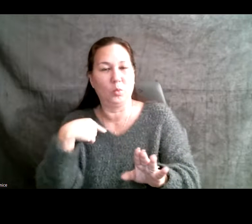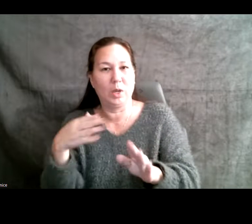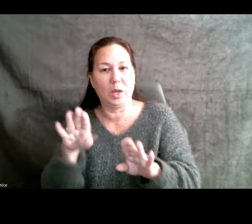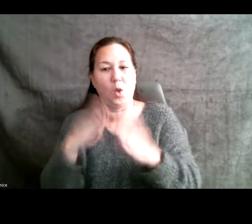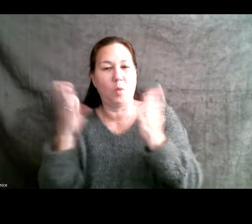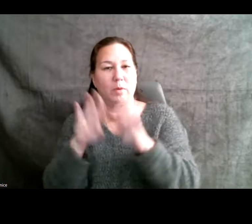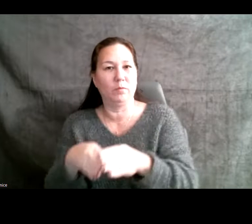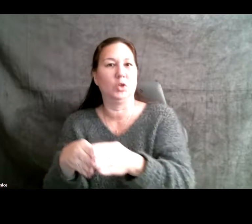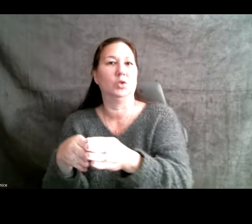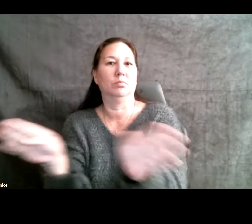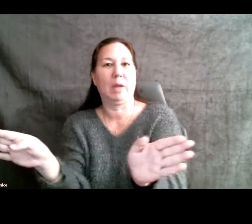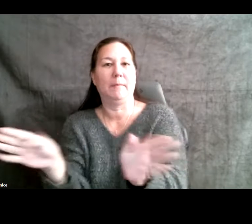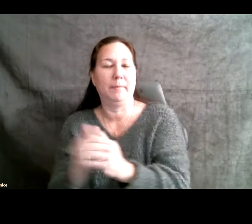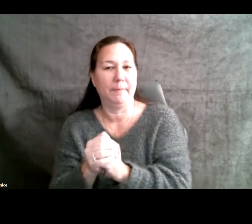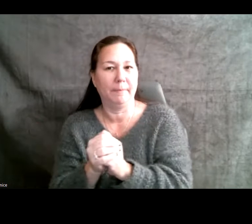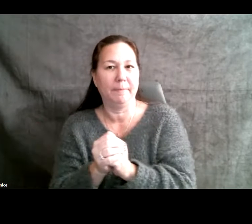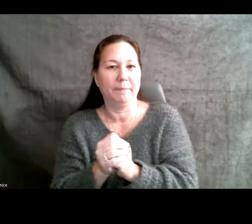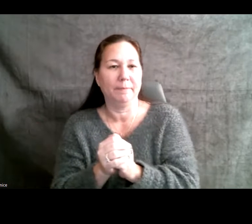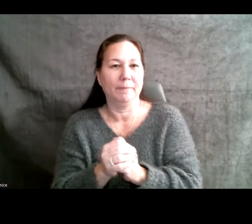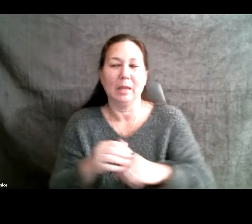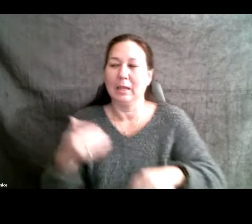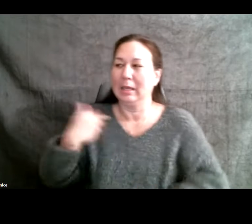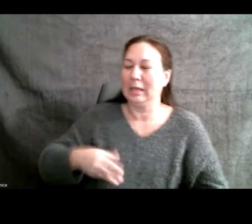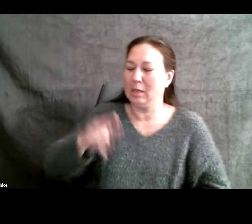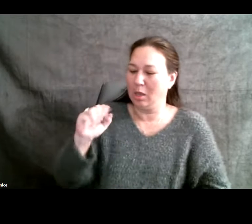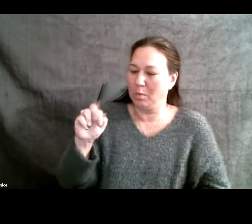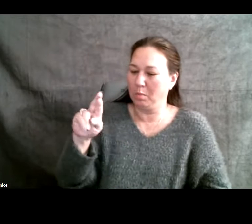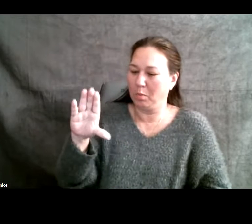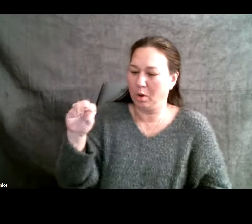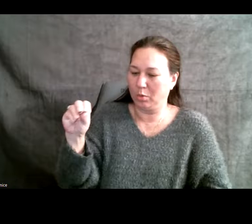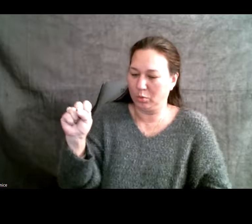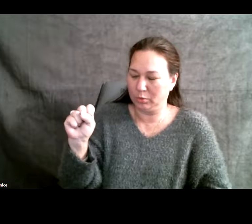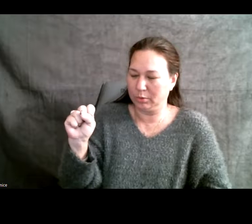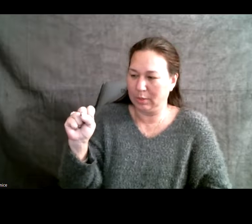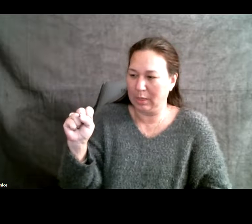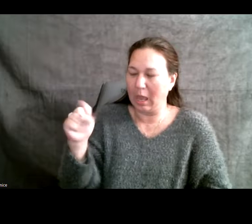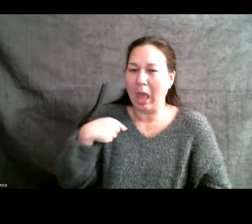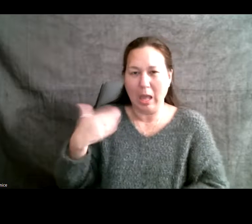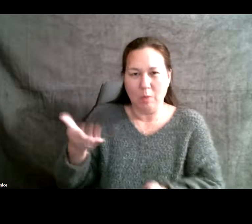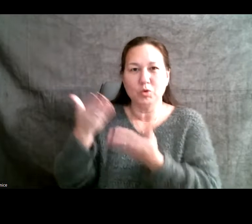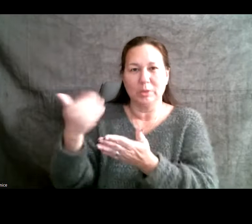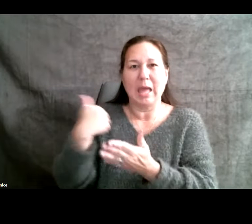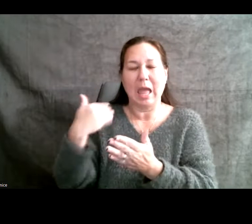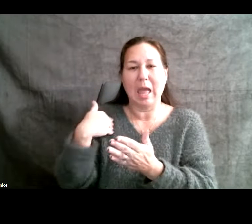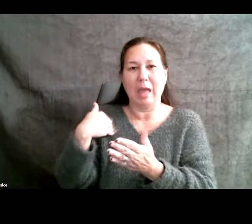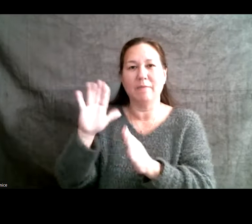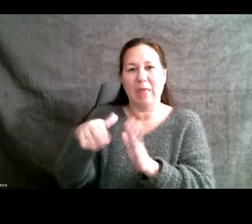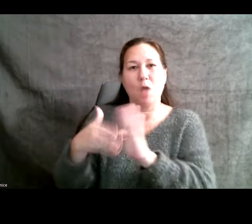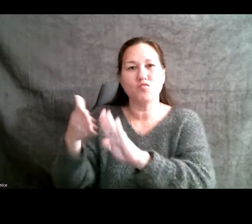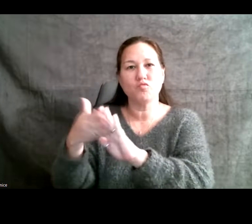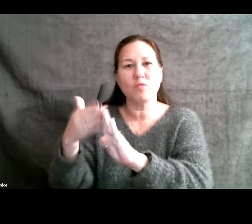This is Marcos. So I like it. I propose that we have that running list of topics that have come